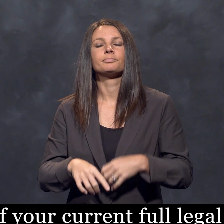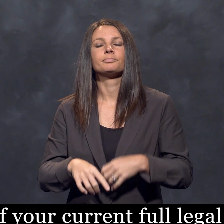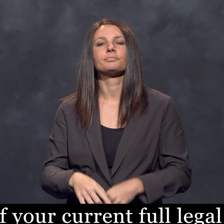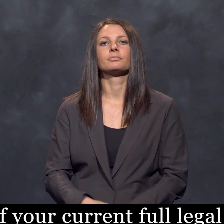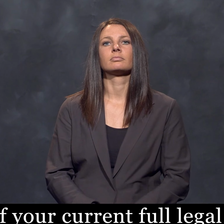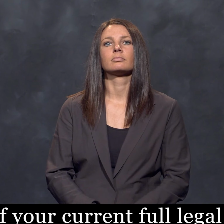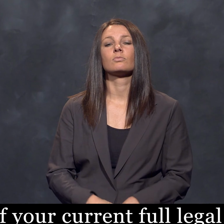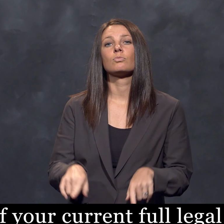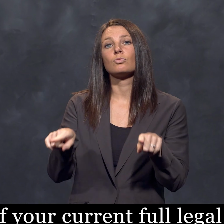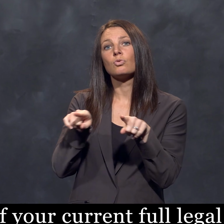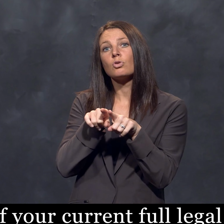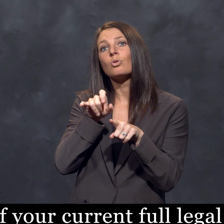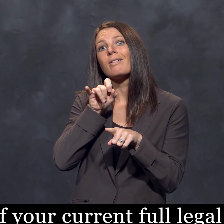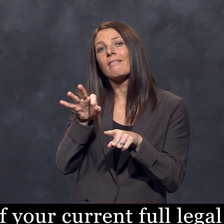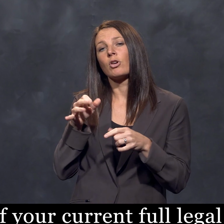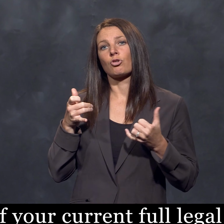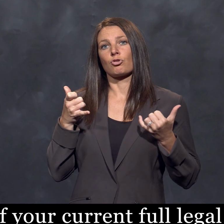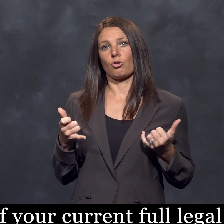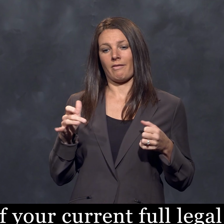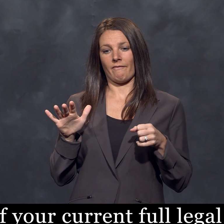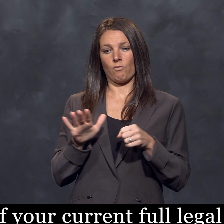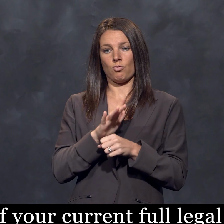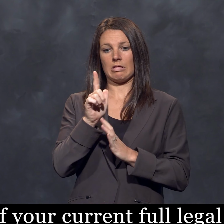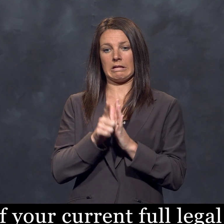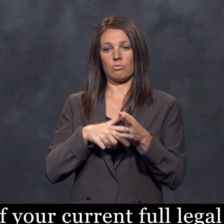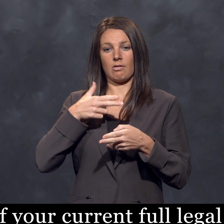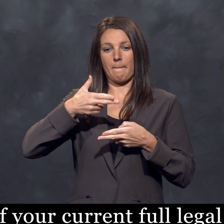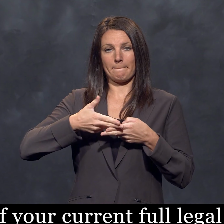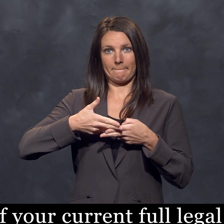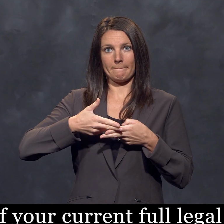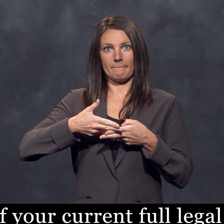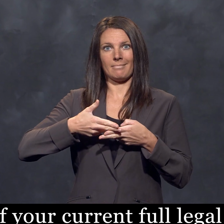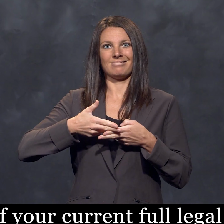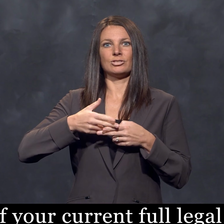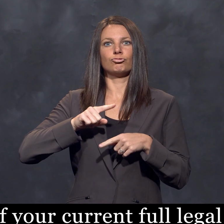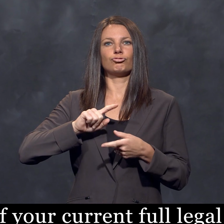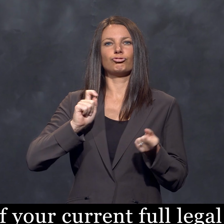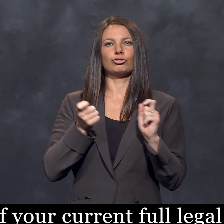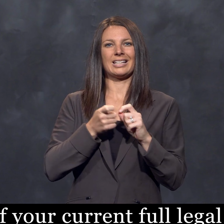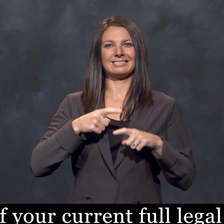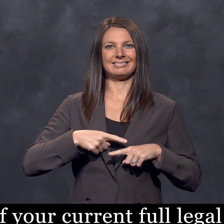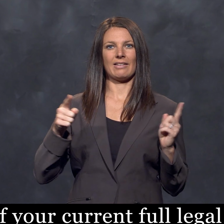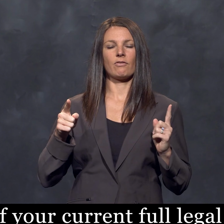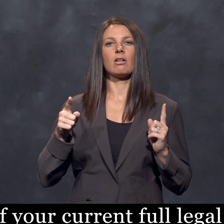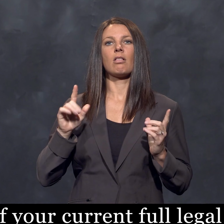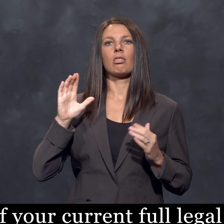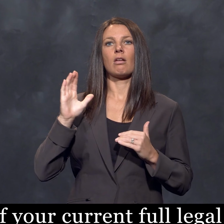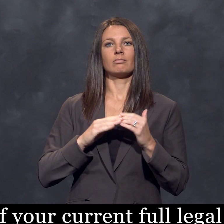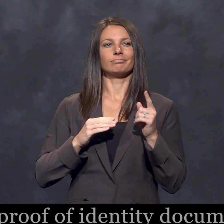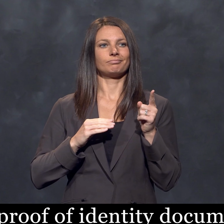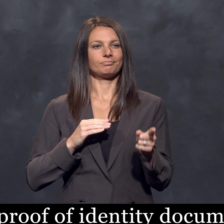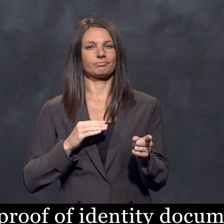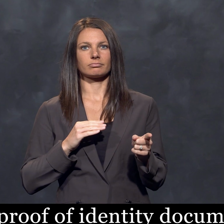Also, if your current full legal name is different than what is shown on your proof